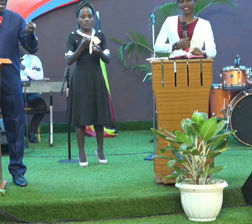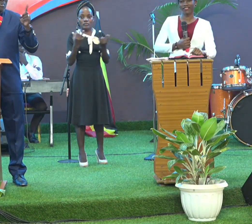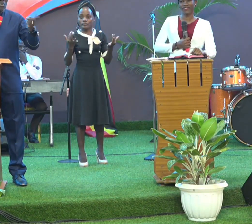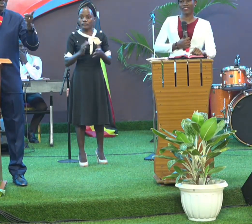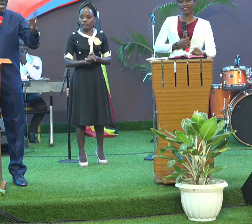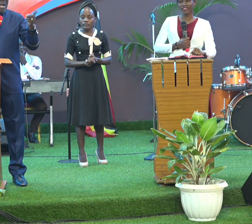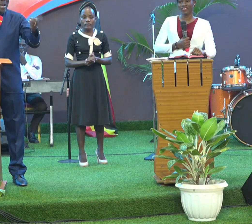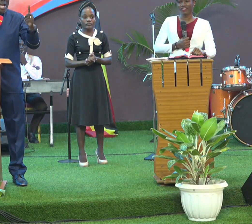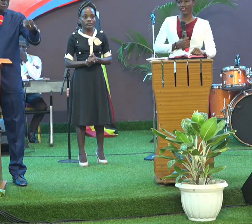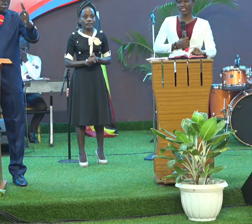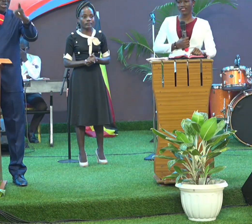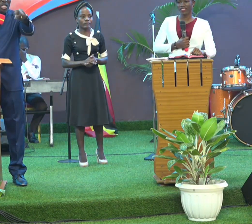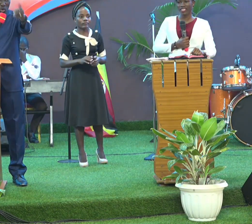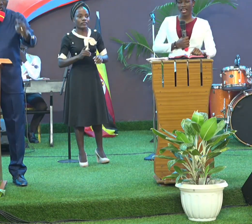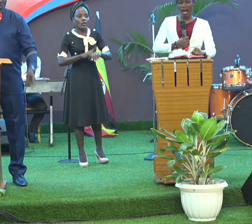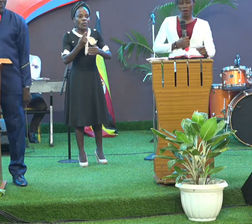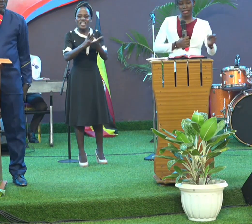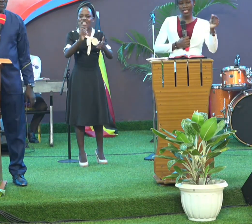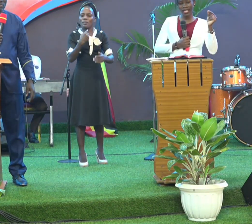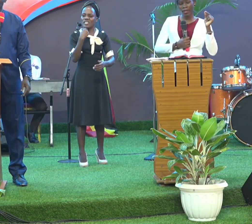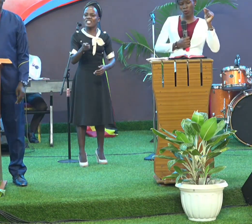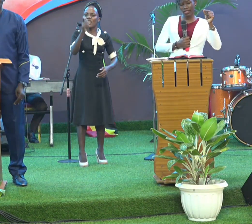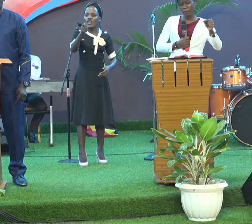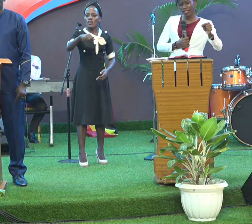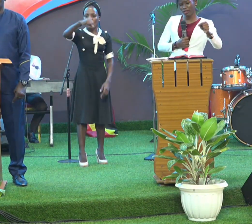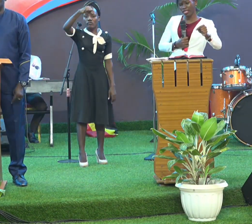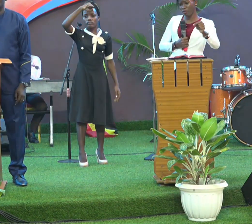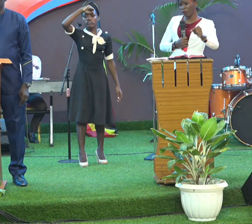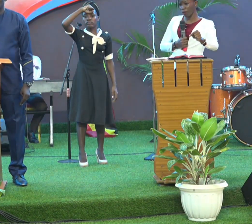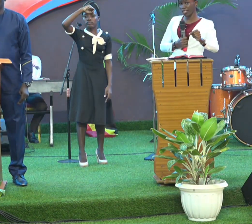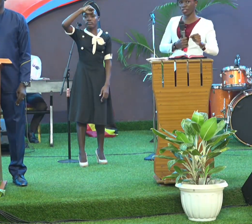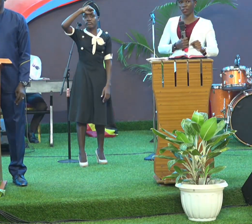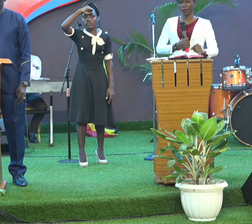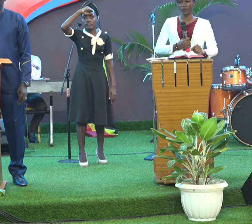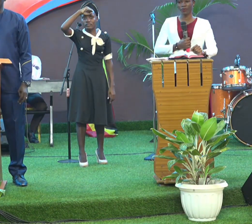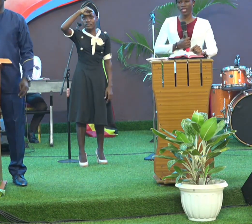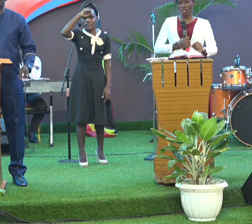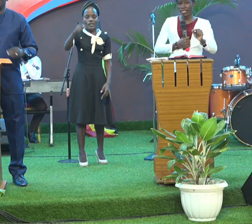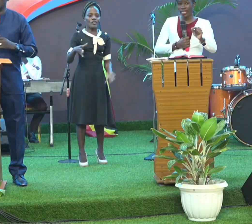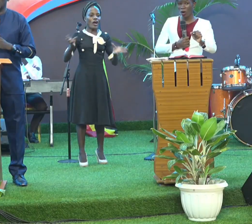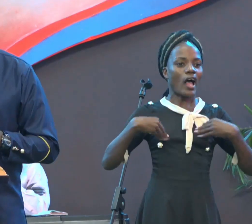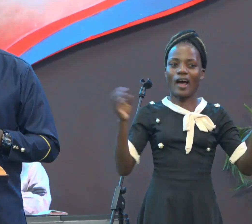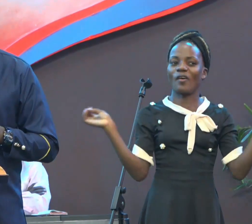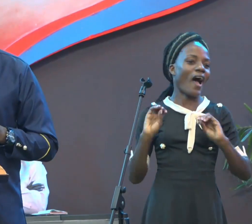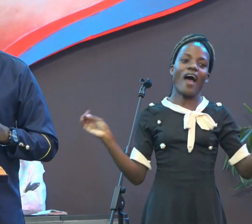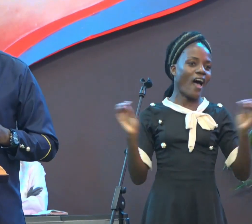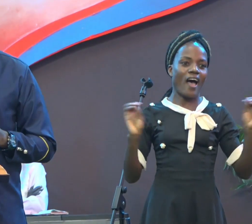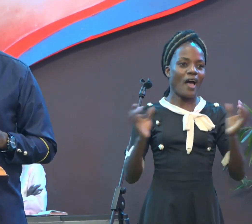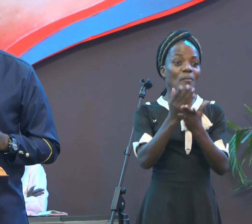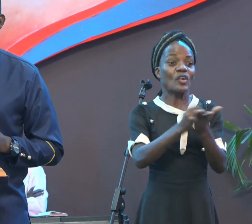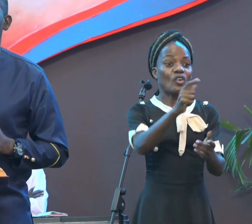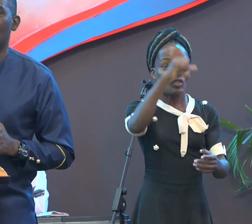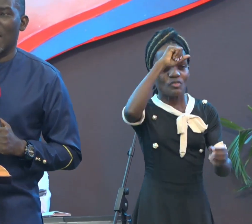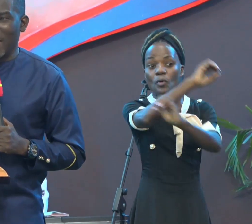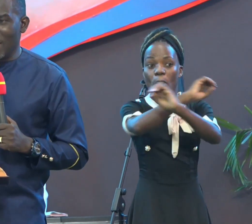Nabadde mbagamba omuntu bw'agambanga nti oli musiru. I was telling them that when someone tells them you're foolish. Ekyo tokikkiriza. Don't allow that. Toli.